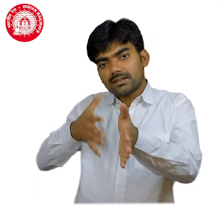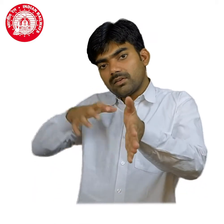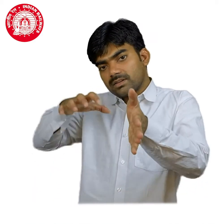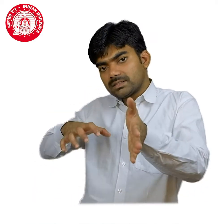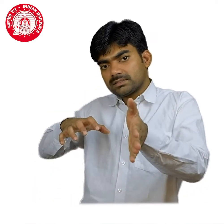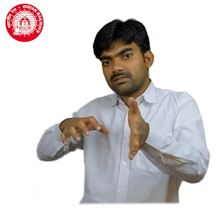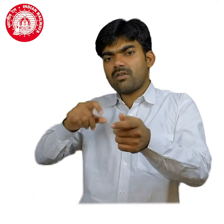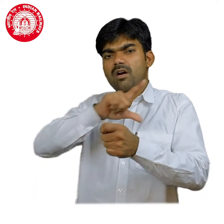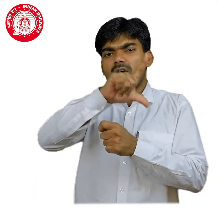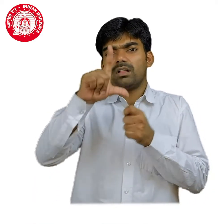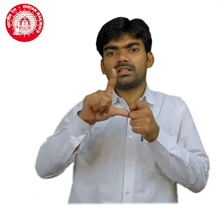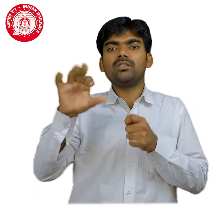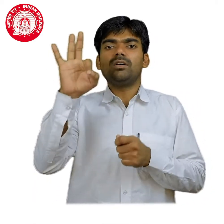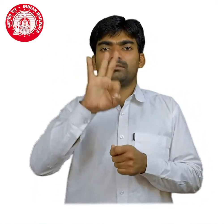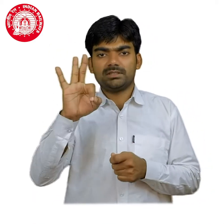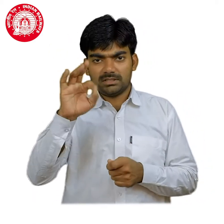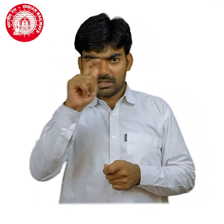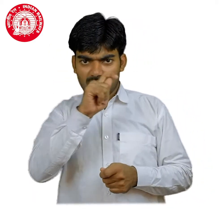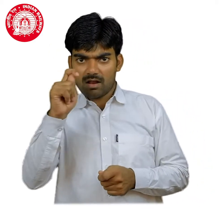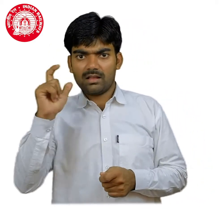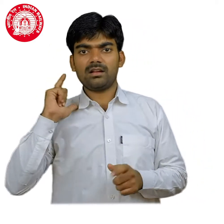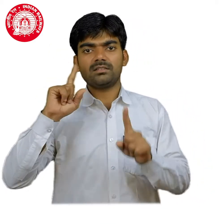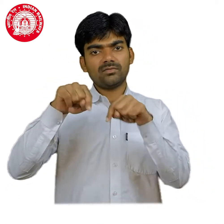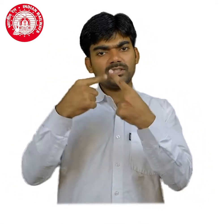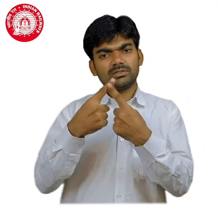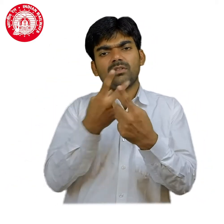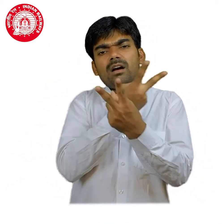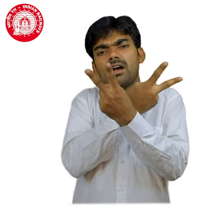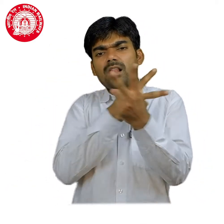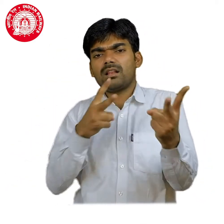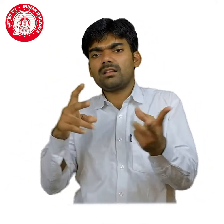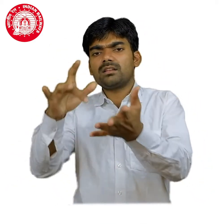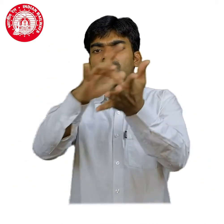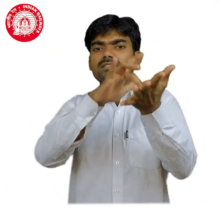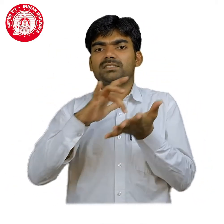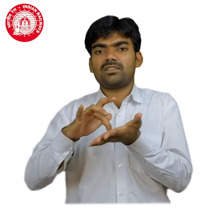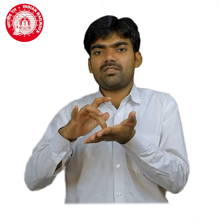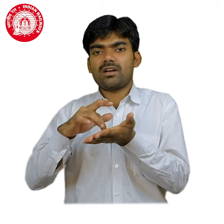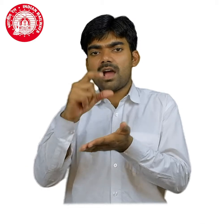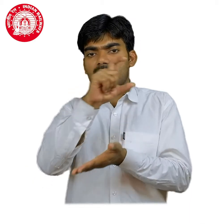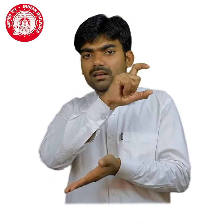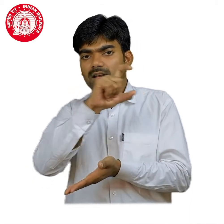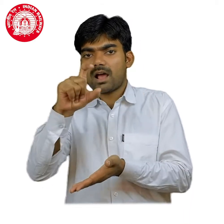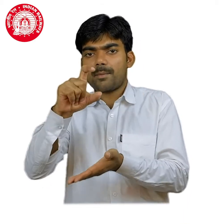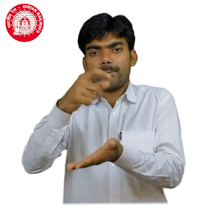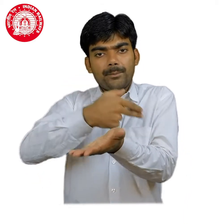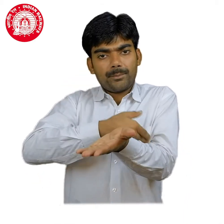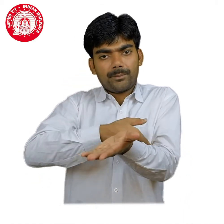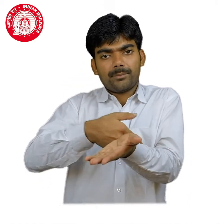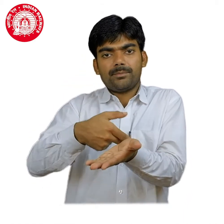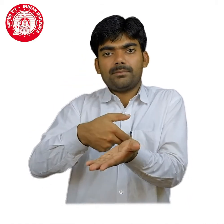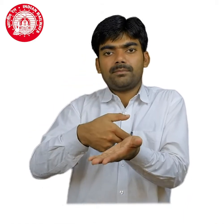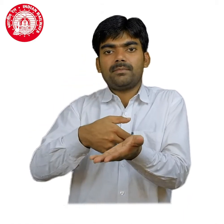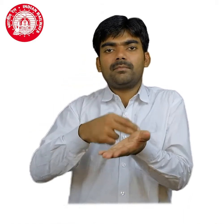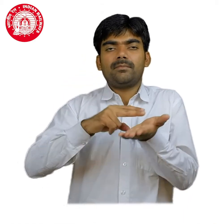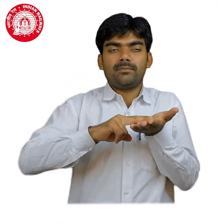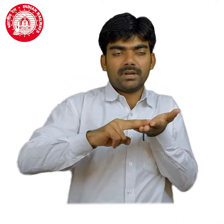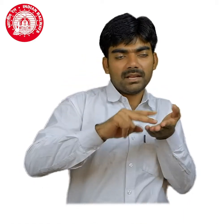Braille signboards have been installed for all the offices in facilities like toilets, waiting halls etched to help people